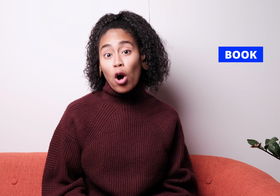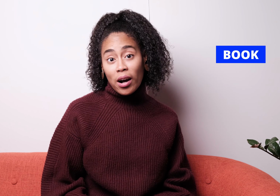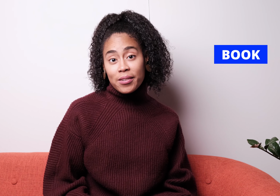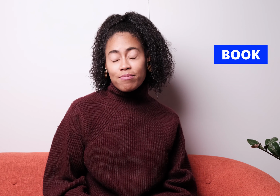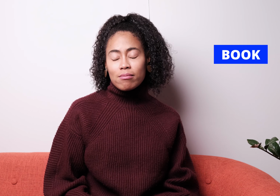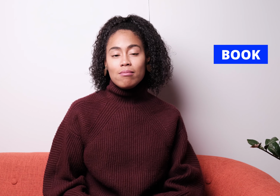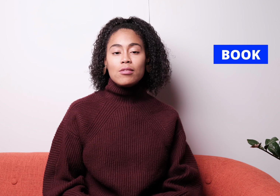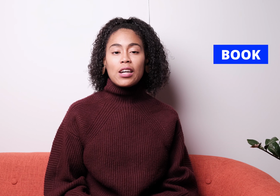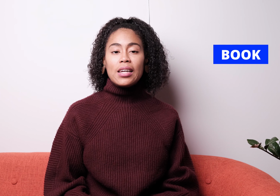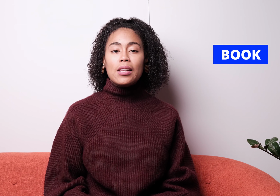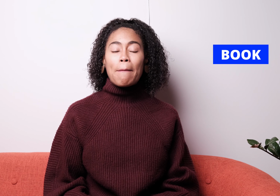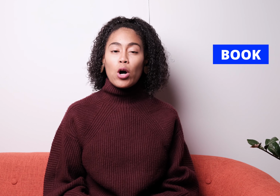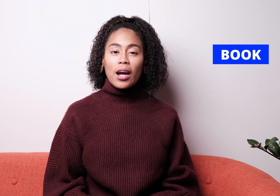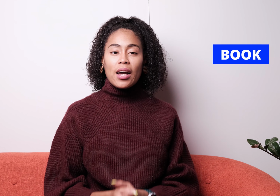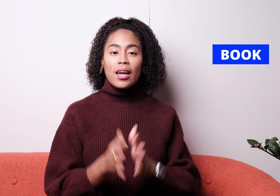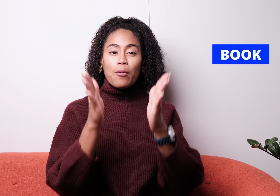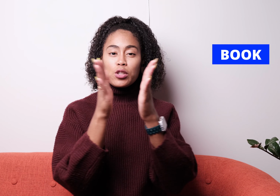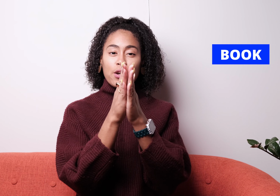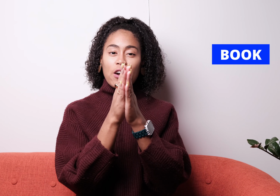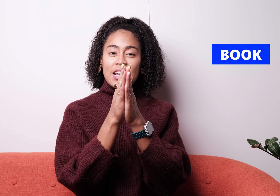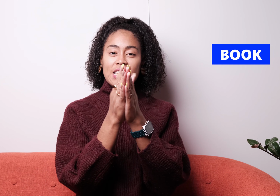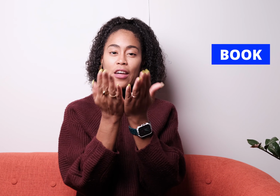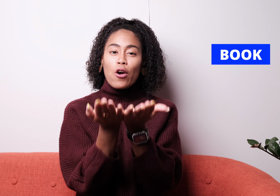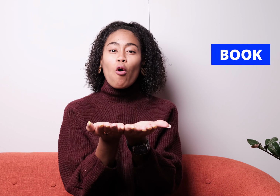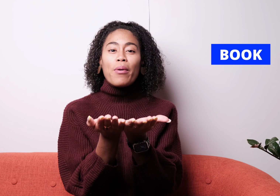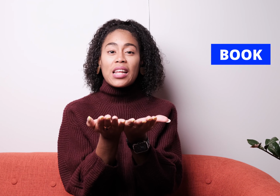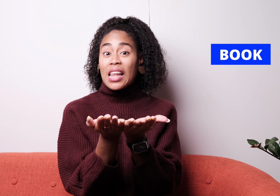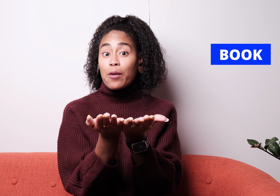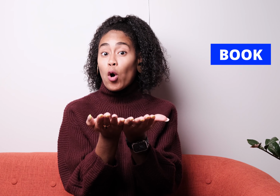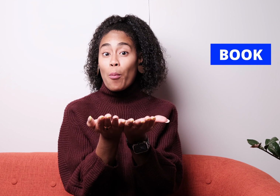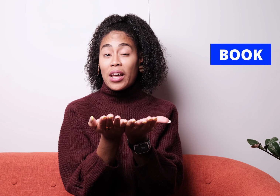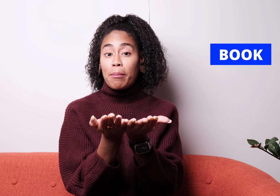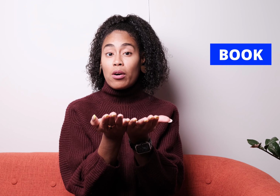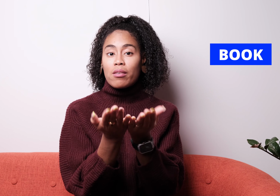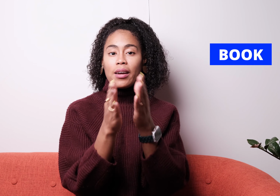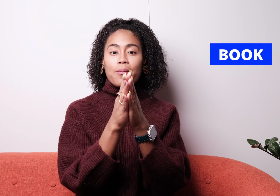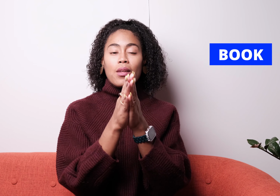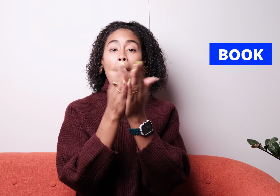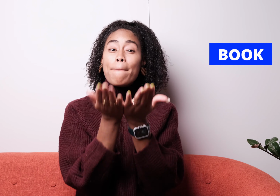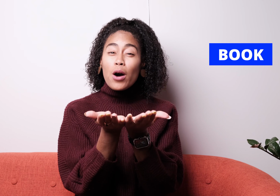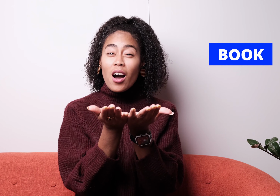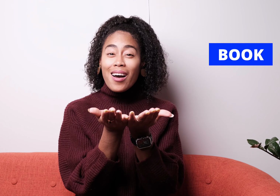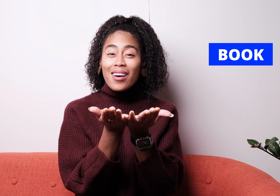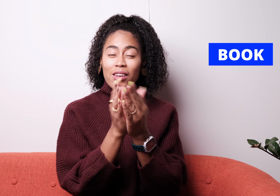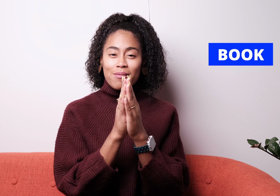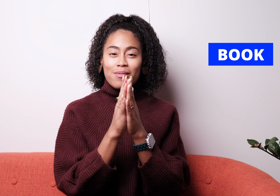book. Right? Book. We're just putting our hands together and opening it like we're opening a book. Right? Book. You